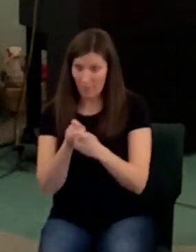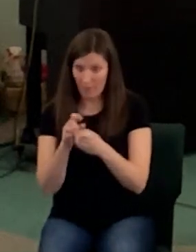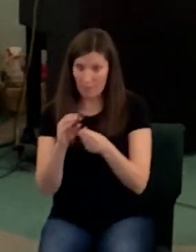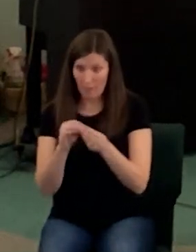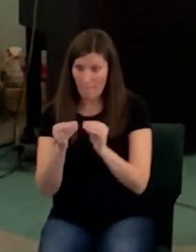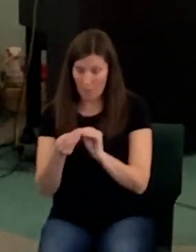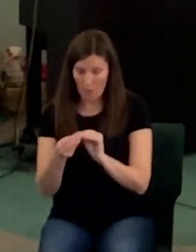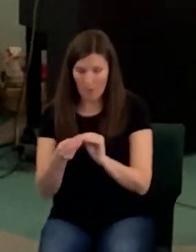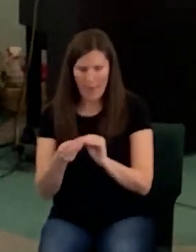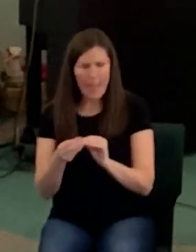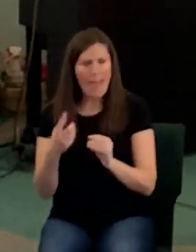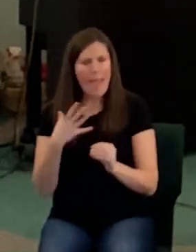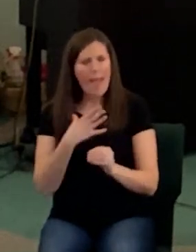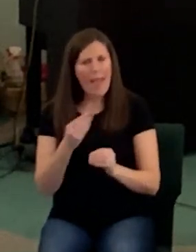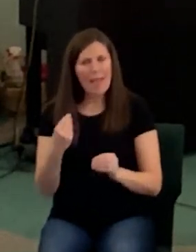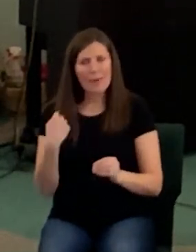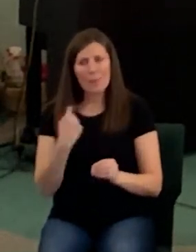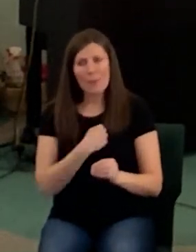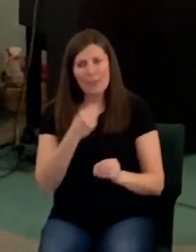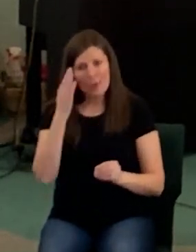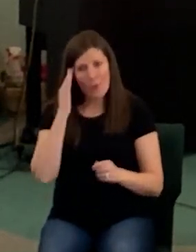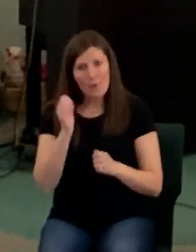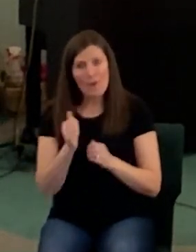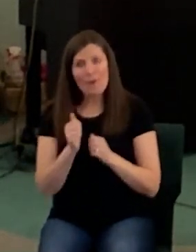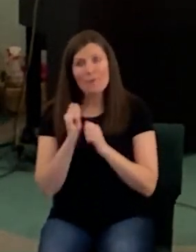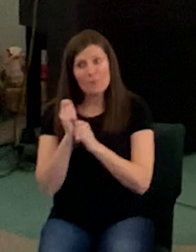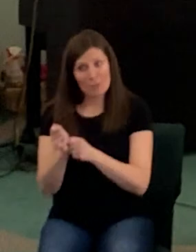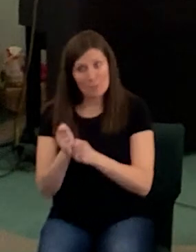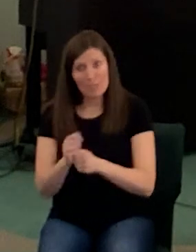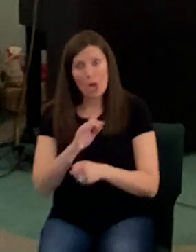know fishermen always know how much they caught, right?